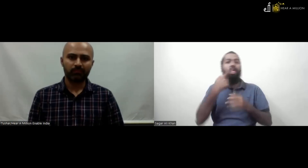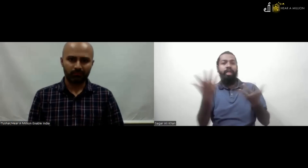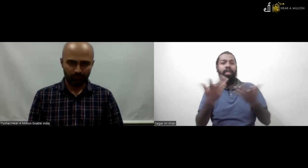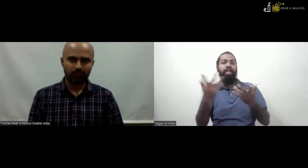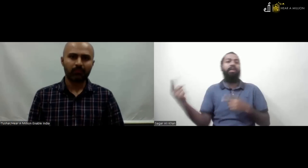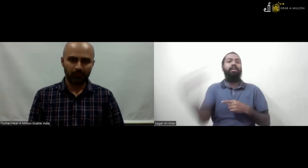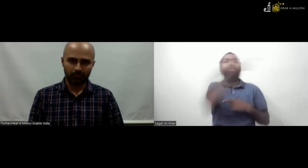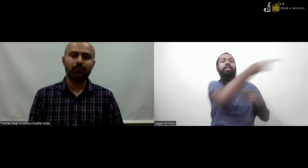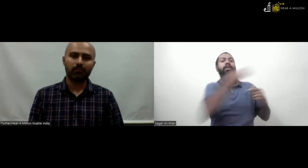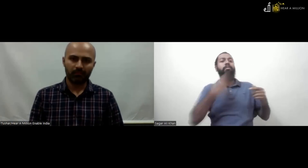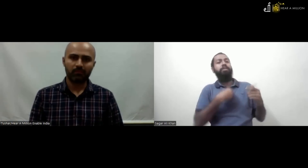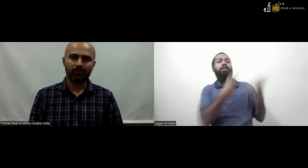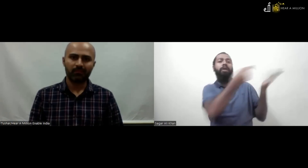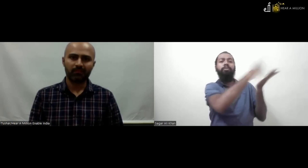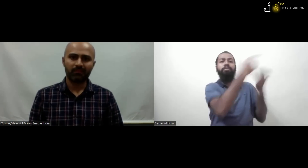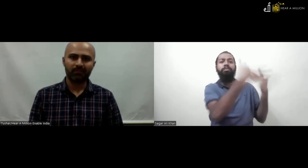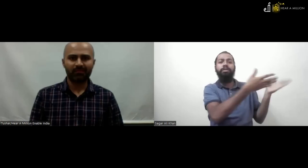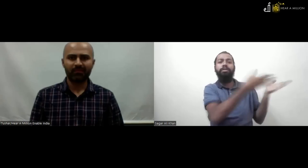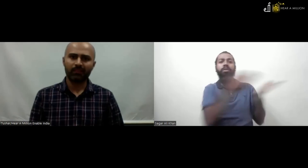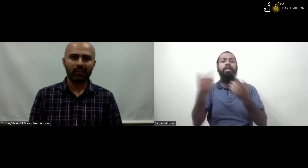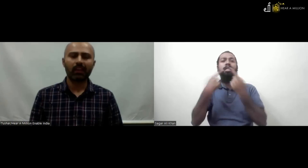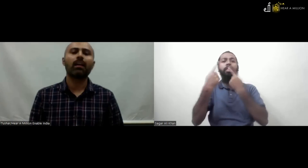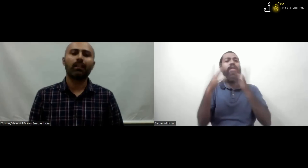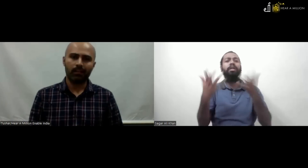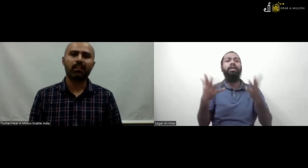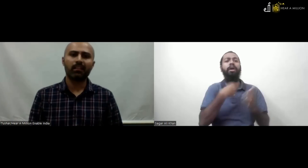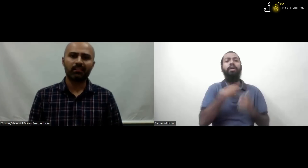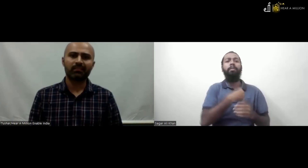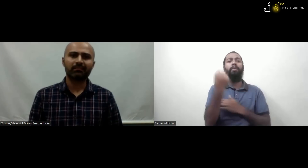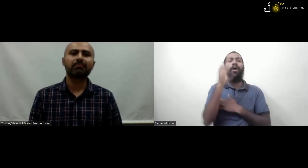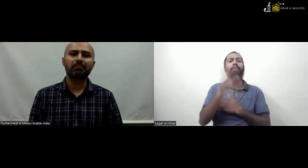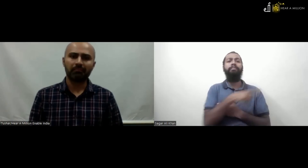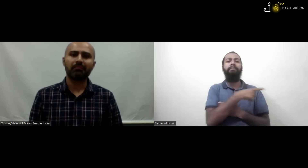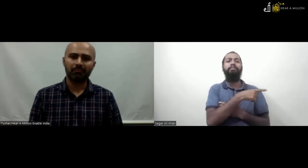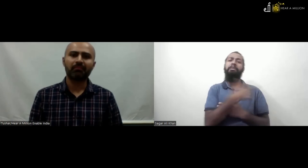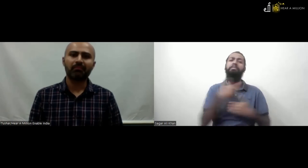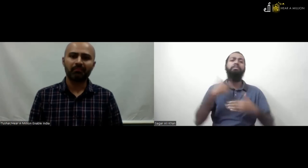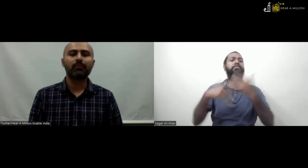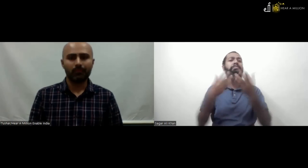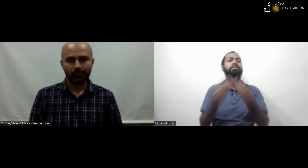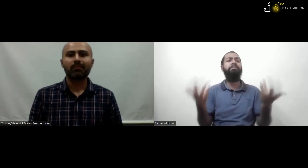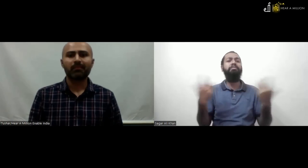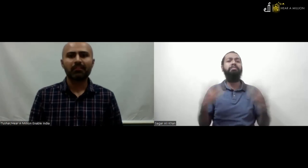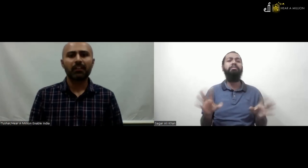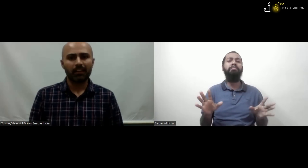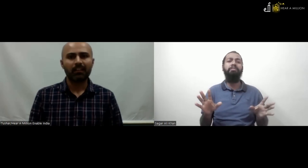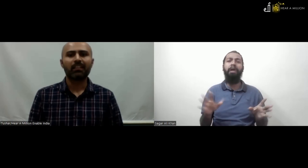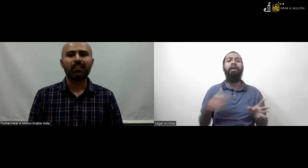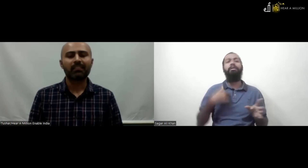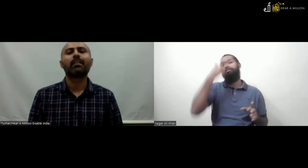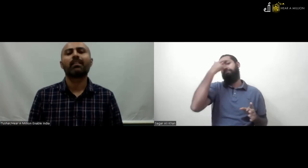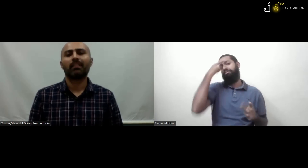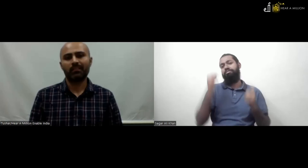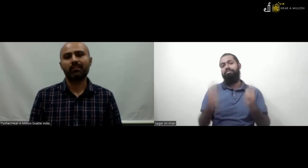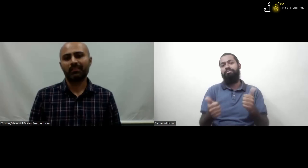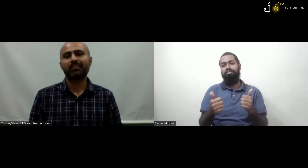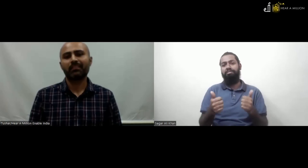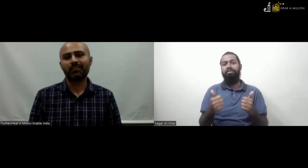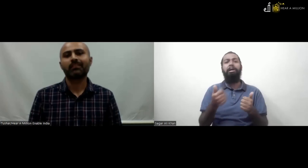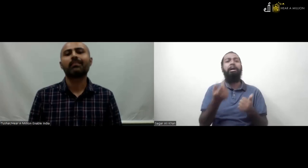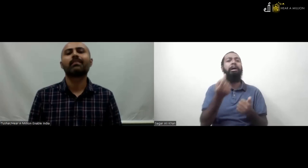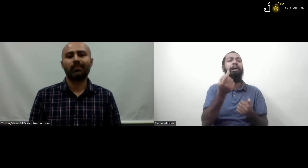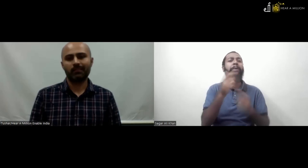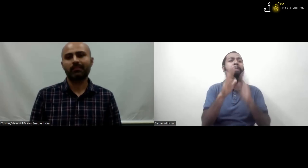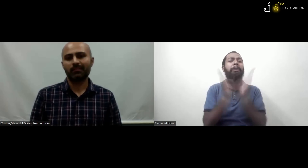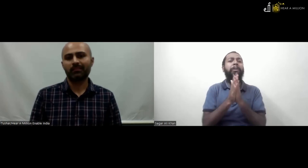is no questions. But then if there were no medical papers, they would have more questions for you. Why isn't it there, this, that?